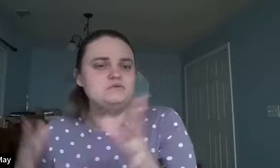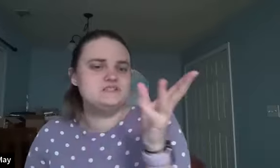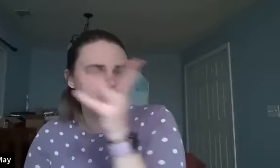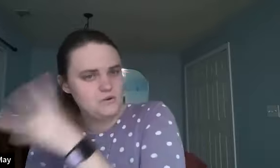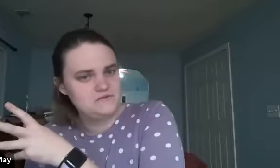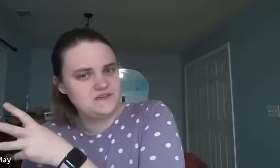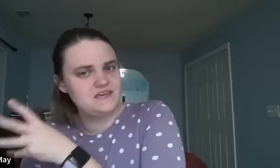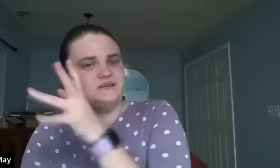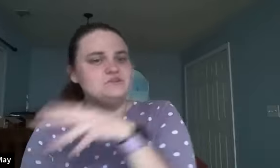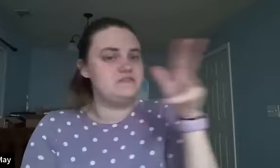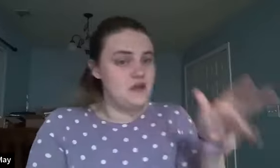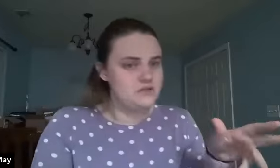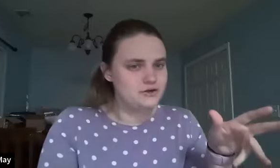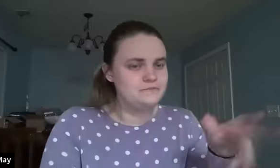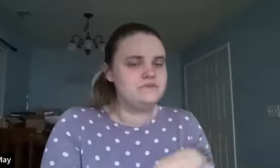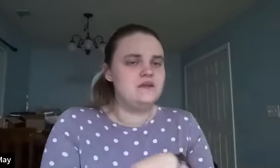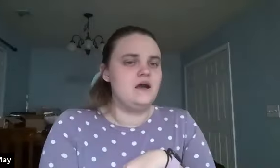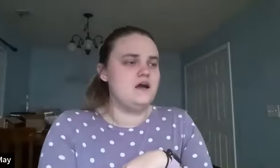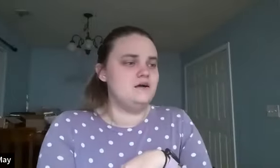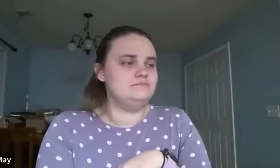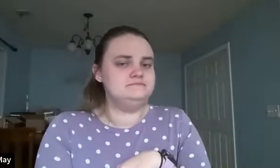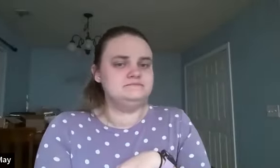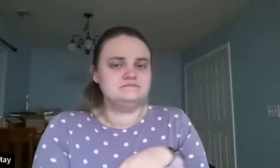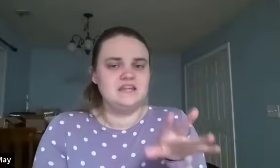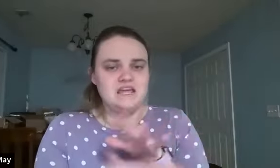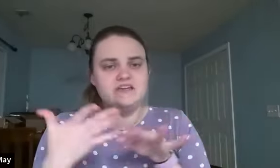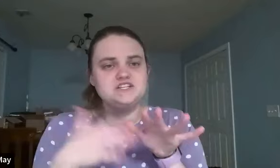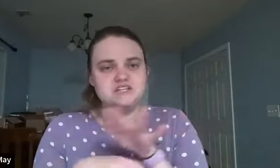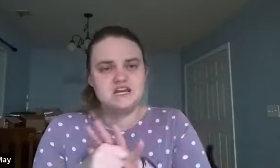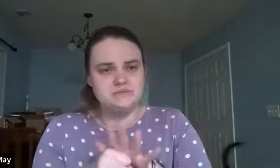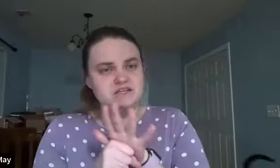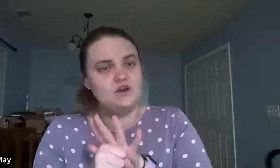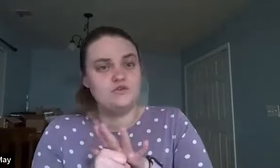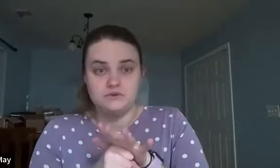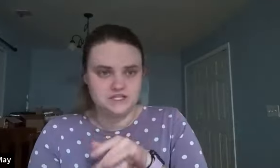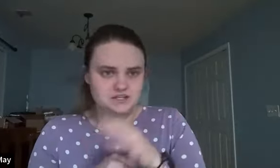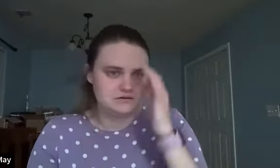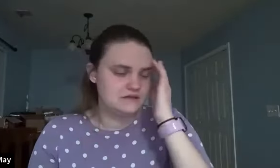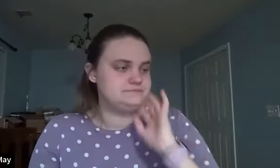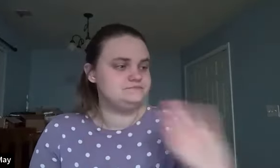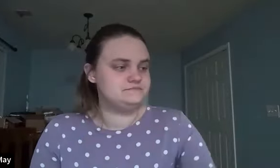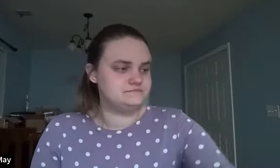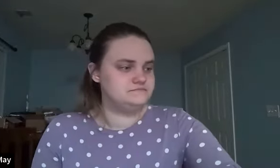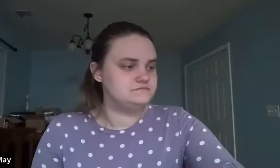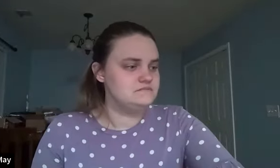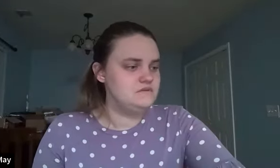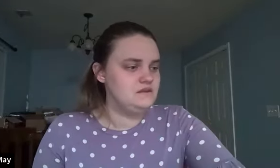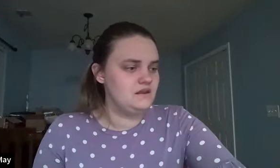say one thing, some will say the other. I think it's just kind of depending on the region you're in. All